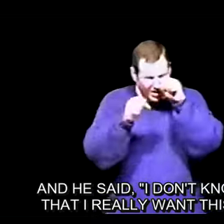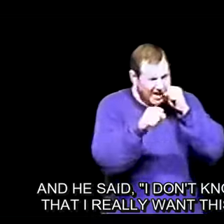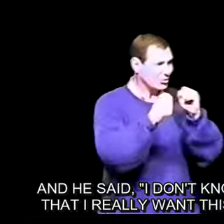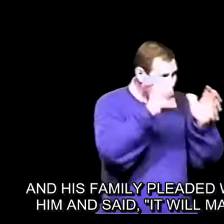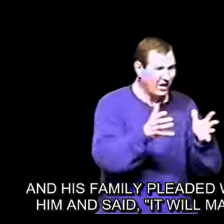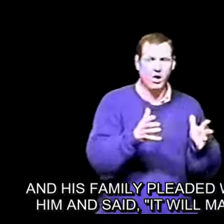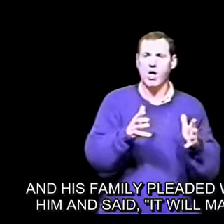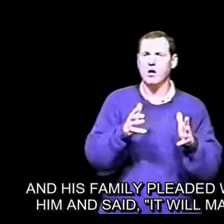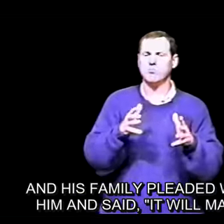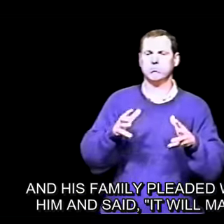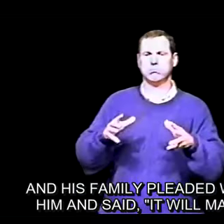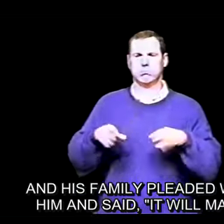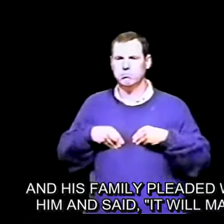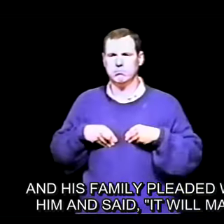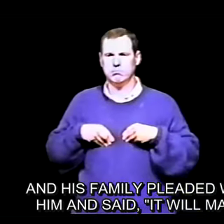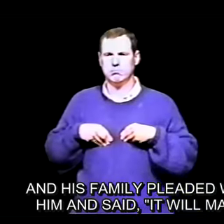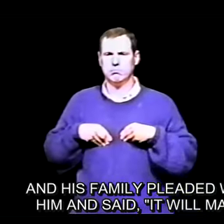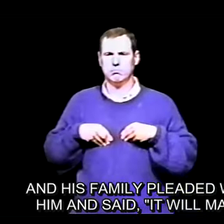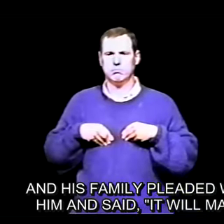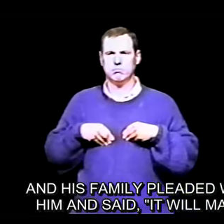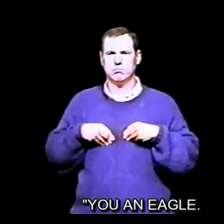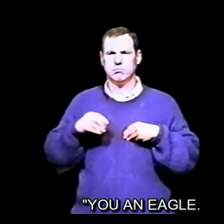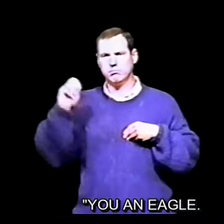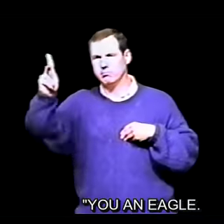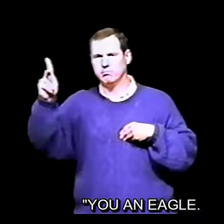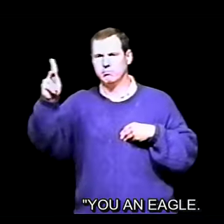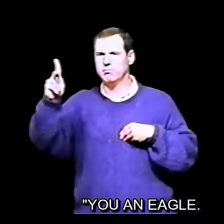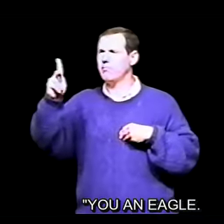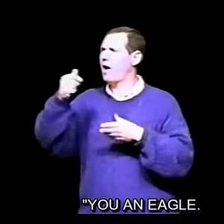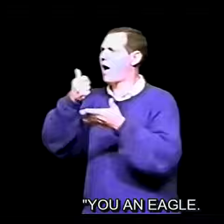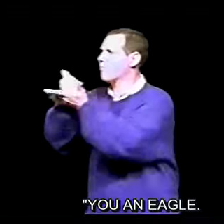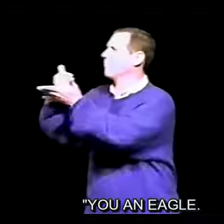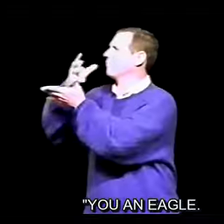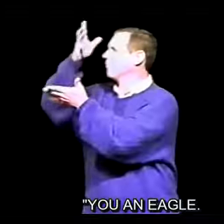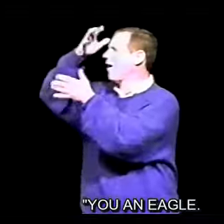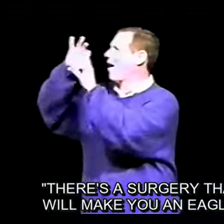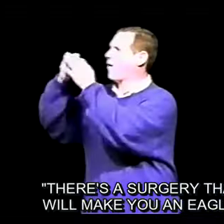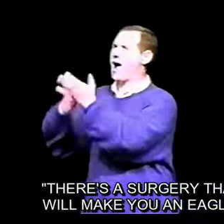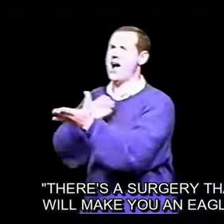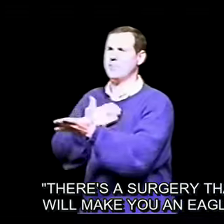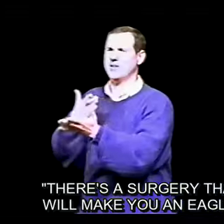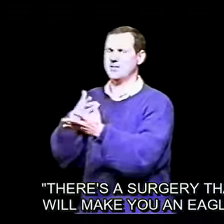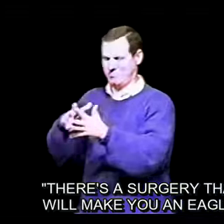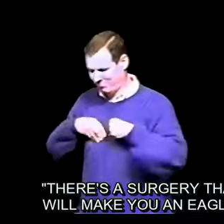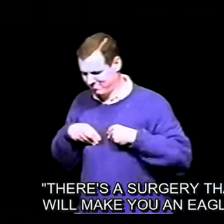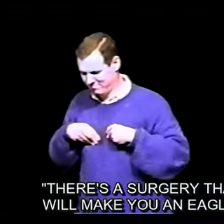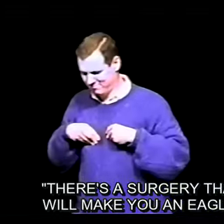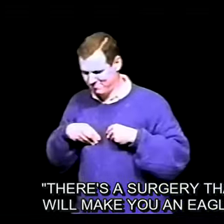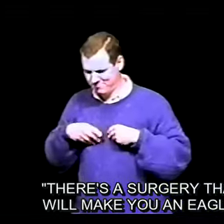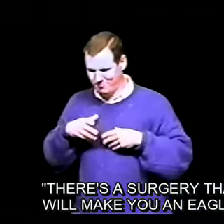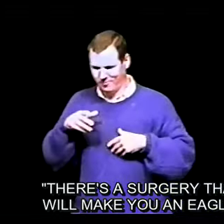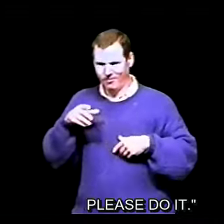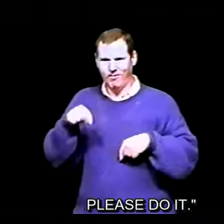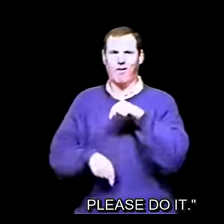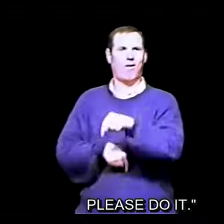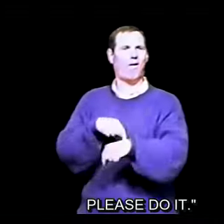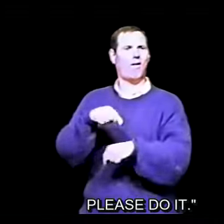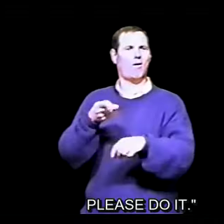pleaded with him and said, it will make you an eagle. There's a surgery that will make you an eagle. Please do it.